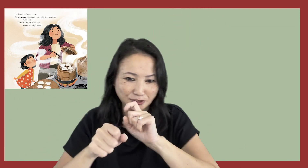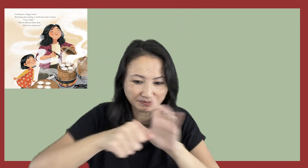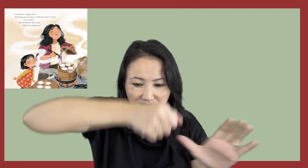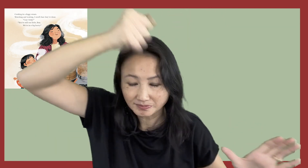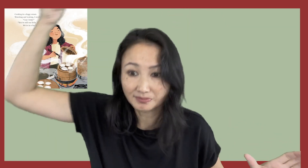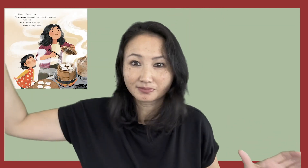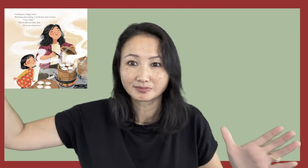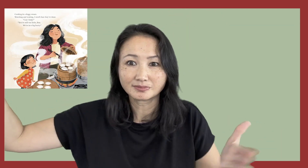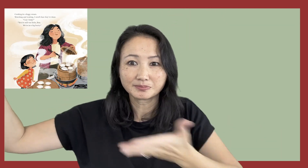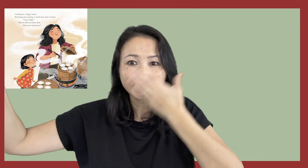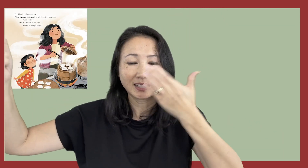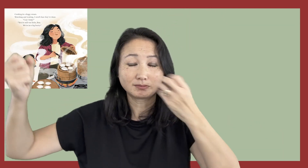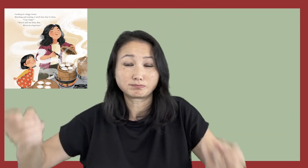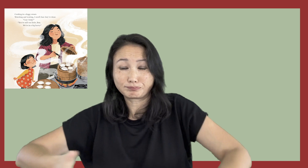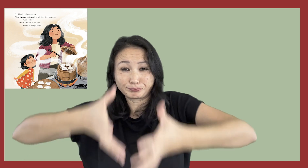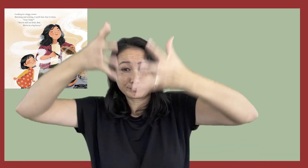Can I help?